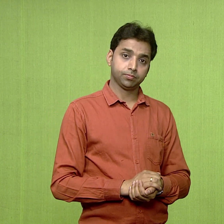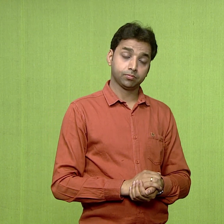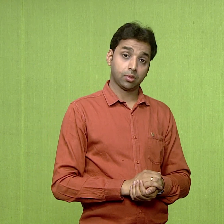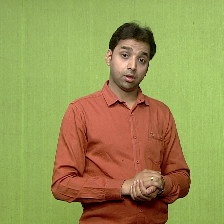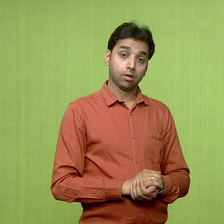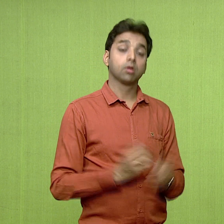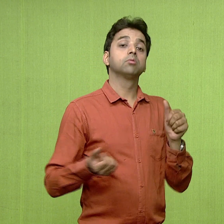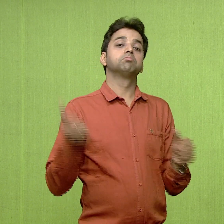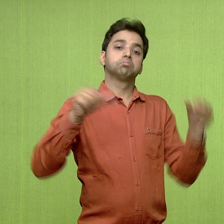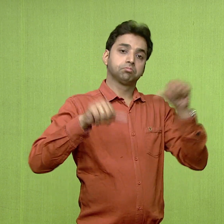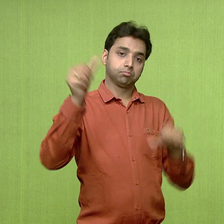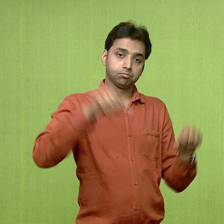Science like making bricks,